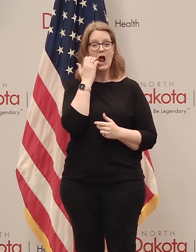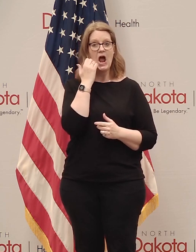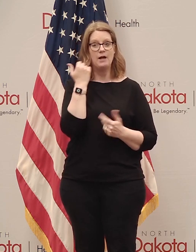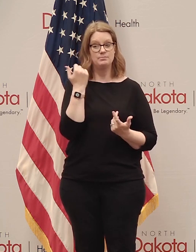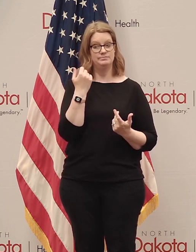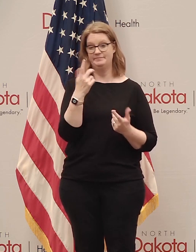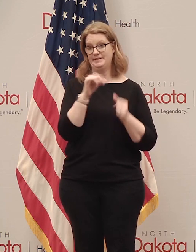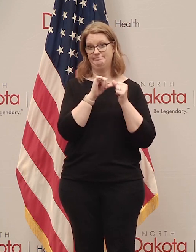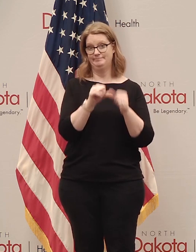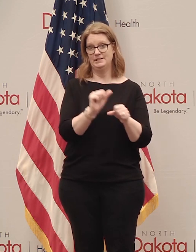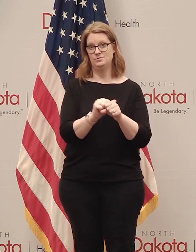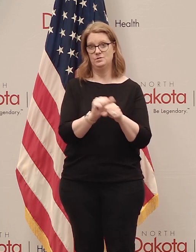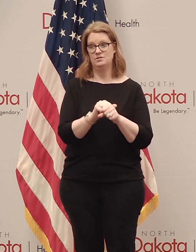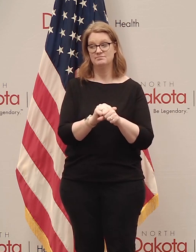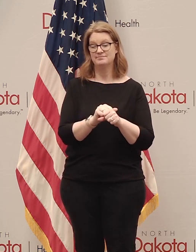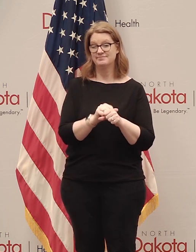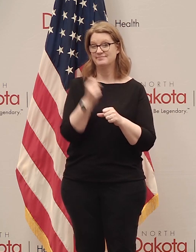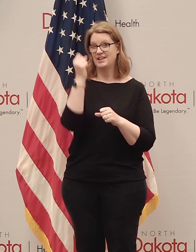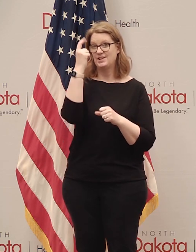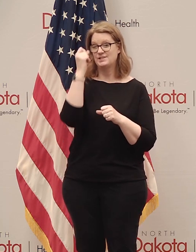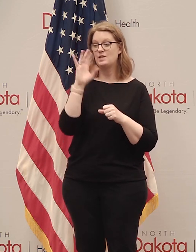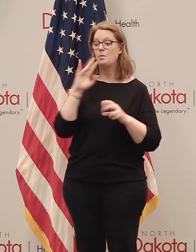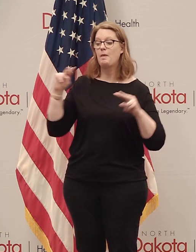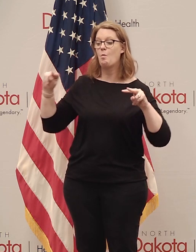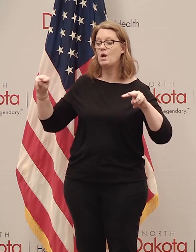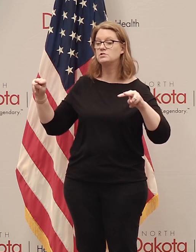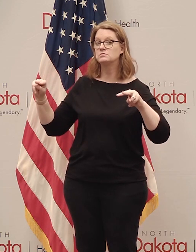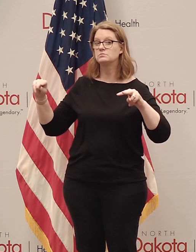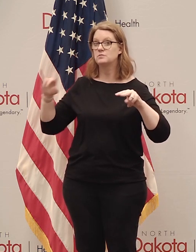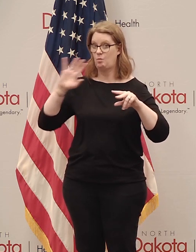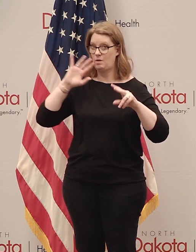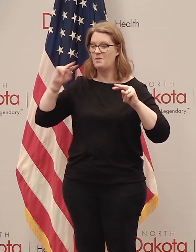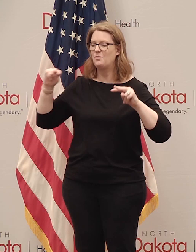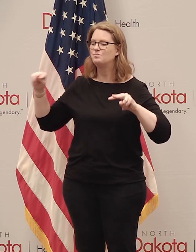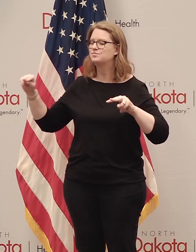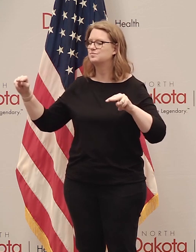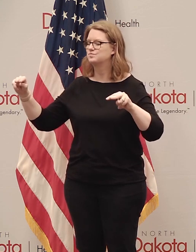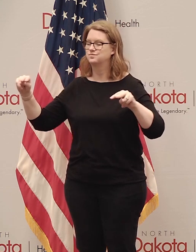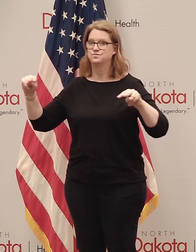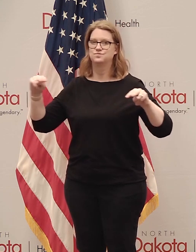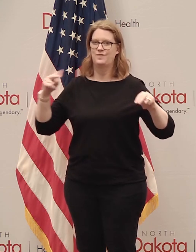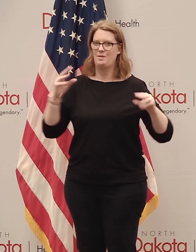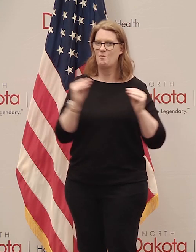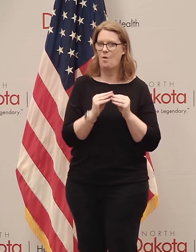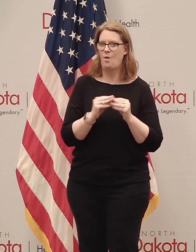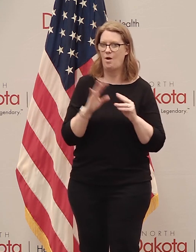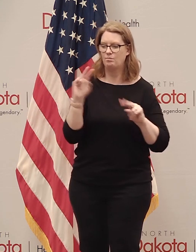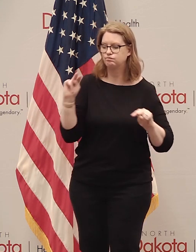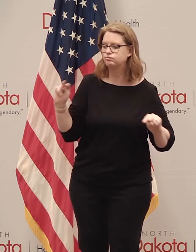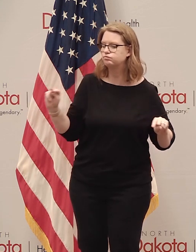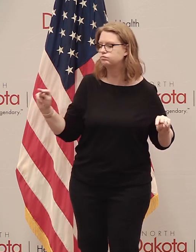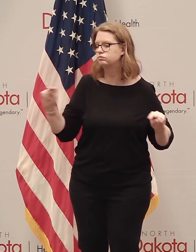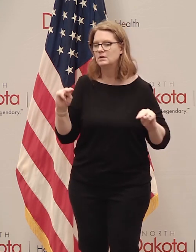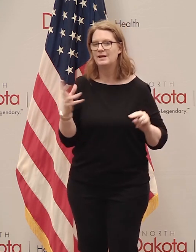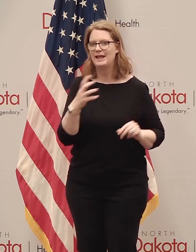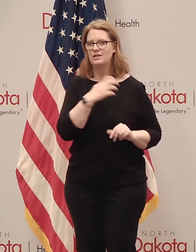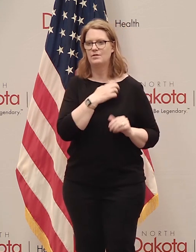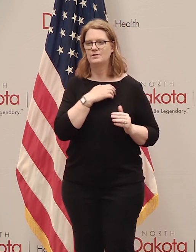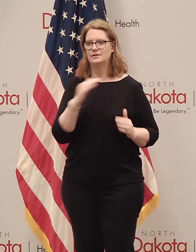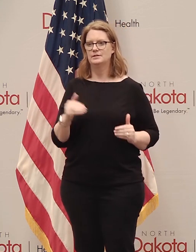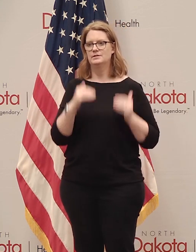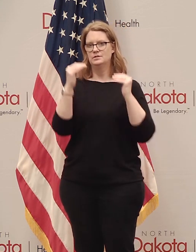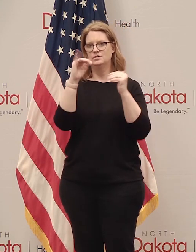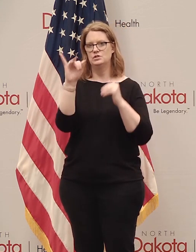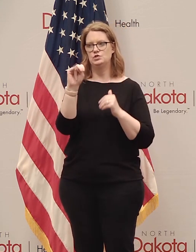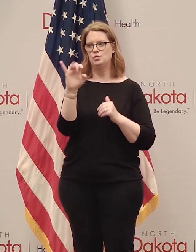through this whole thing, will have increased patrols out over this holiday weekend, as they often do, and law enforcement will be stepping up on June 1